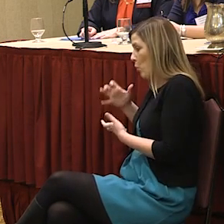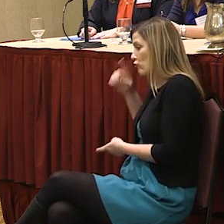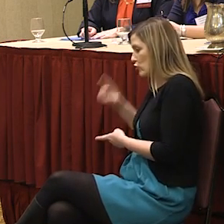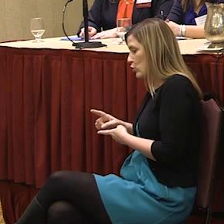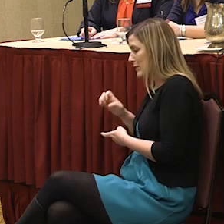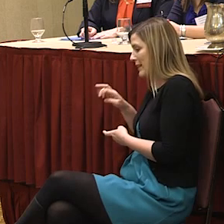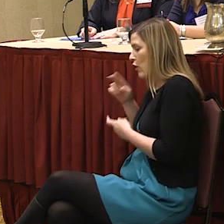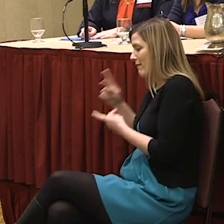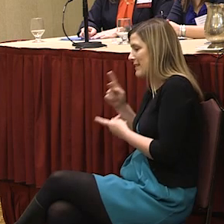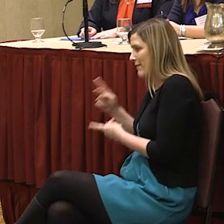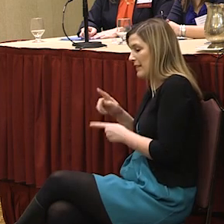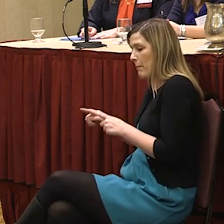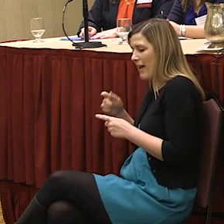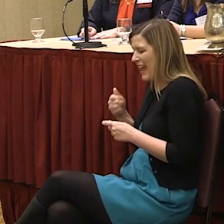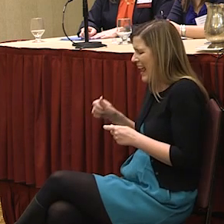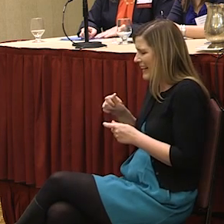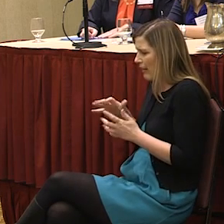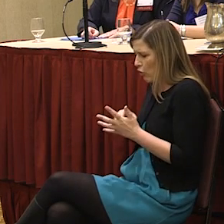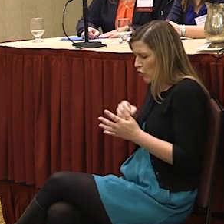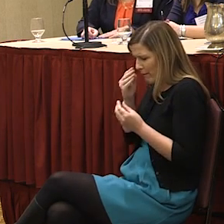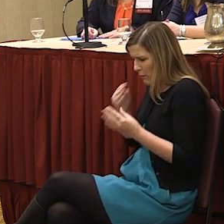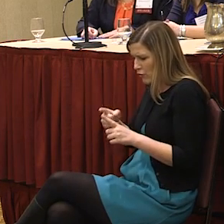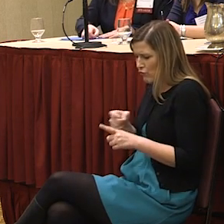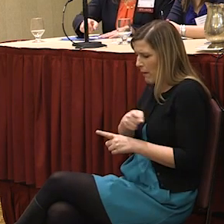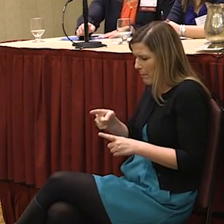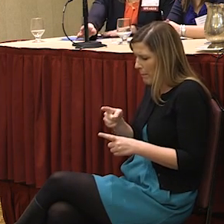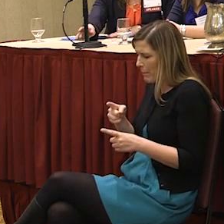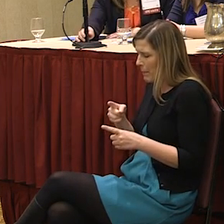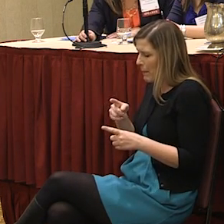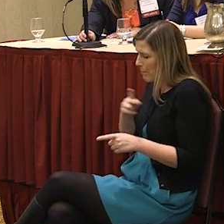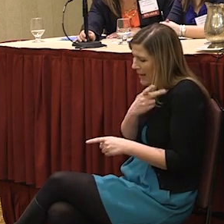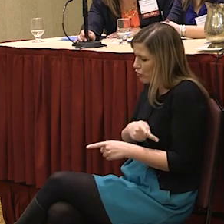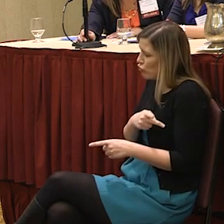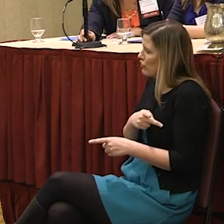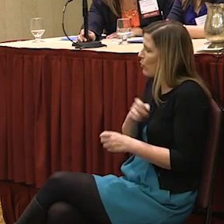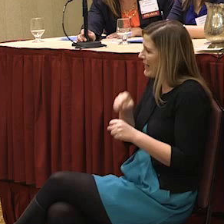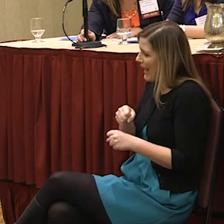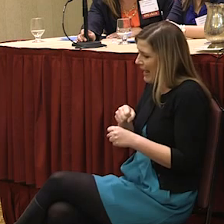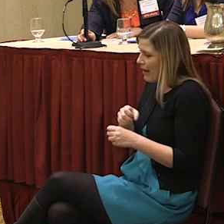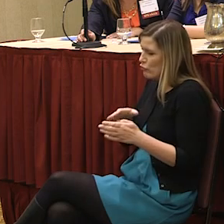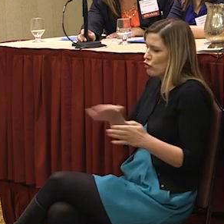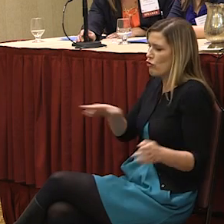perspective, has there anything that, has anything come out that we can generalize as far as,